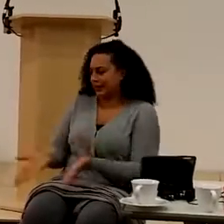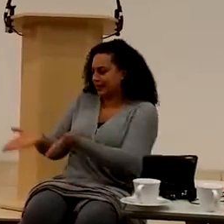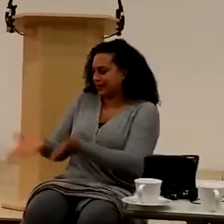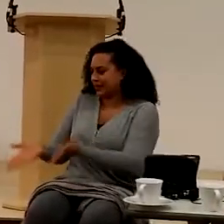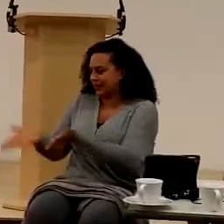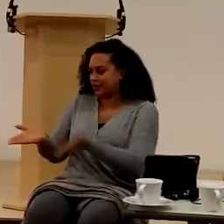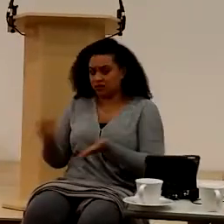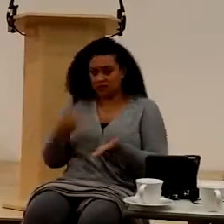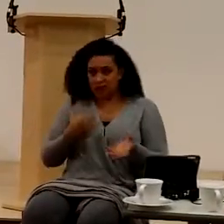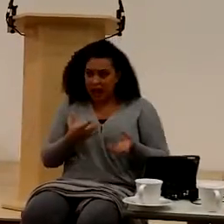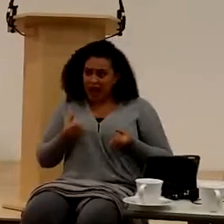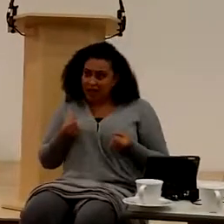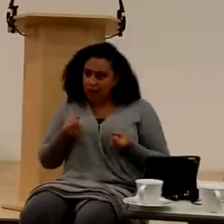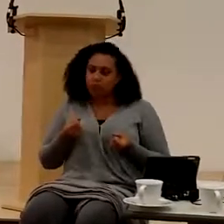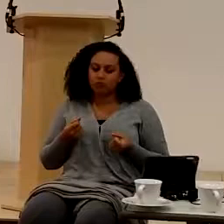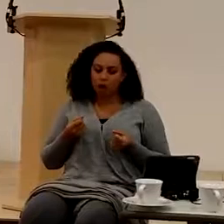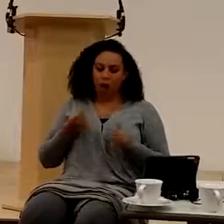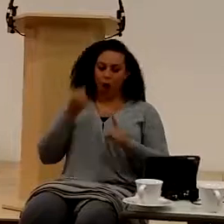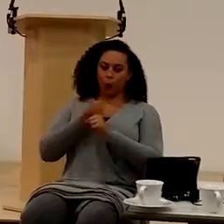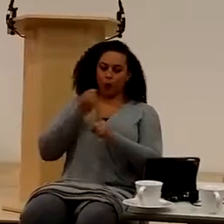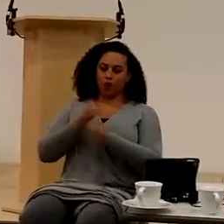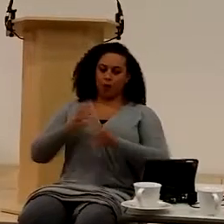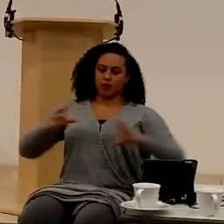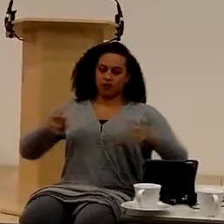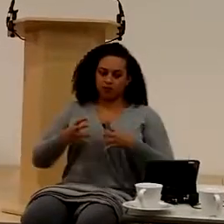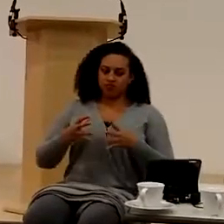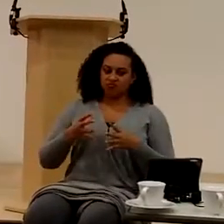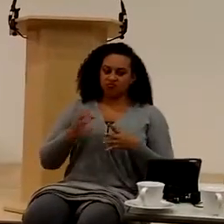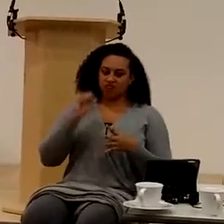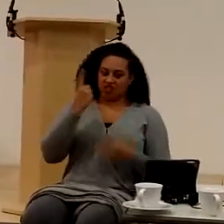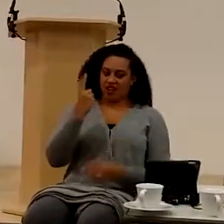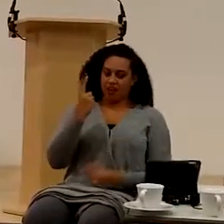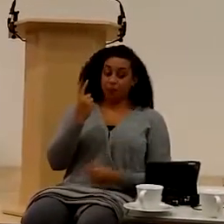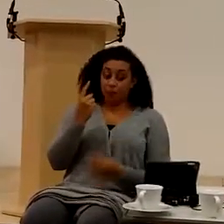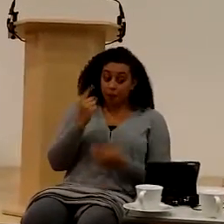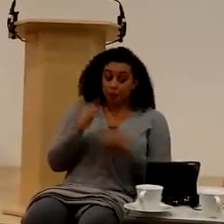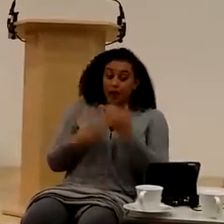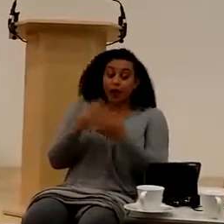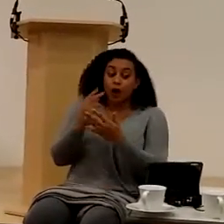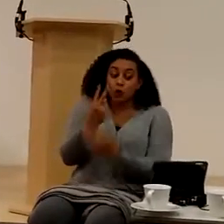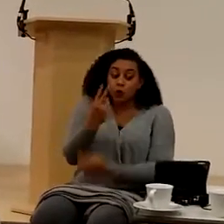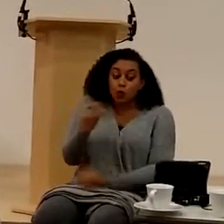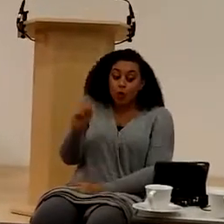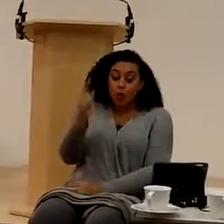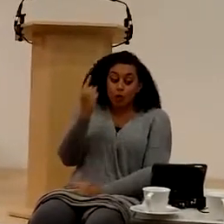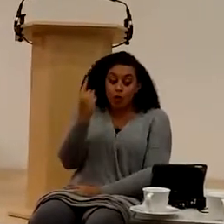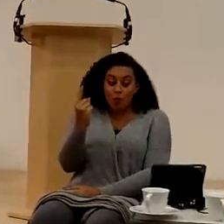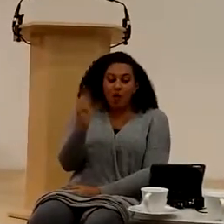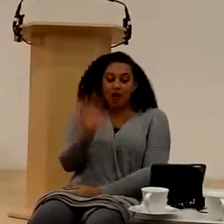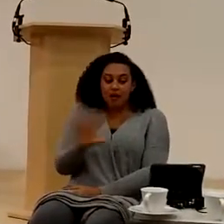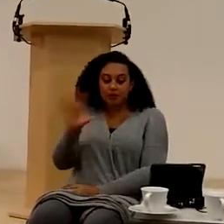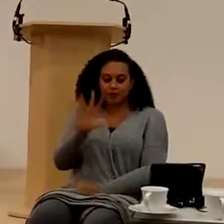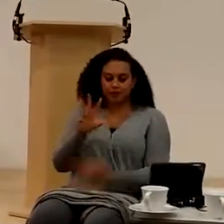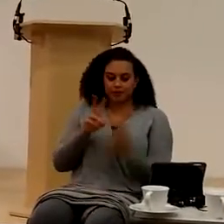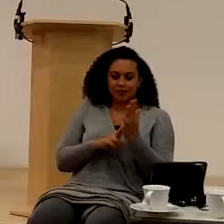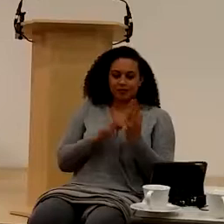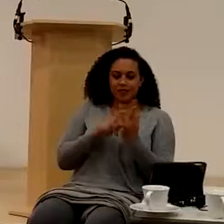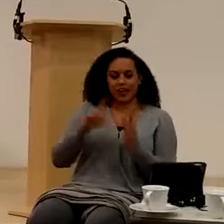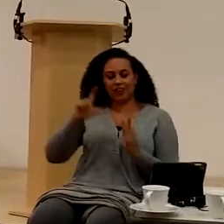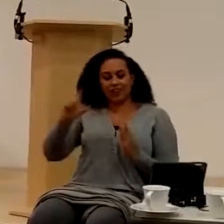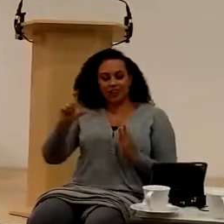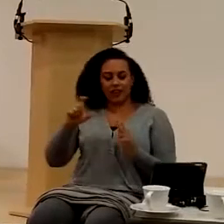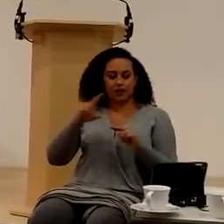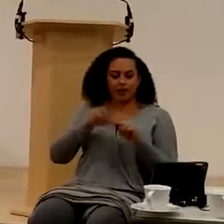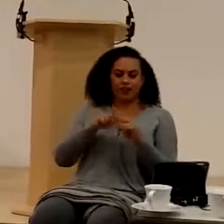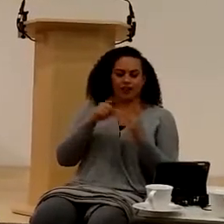about individual or named groups of people. The focus is